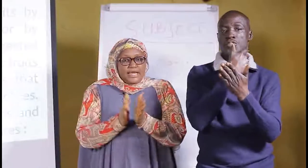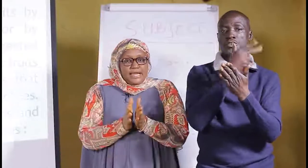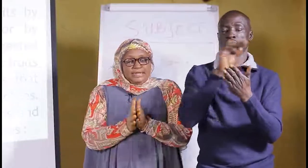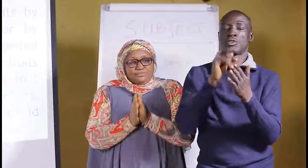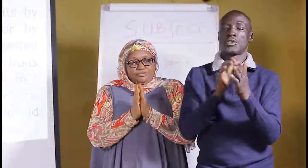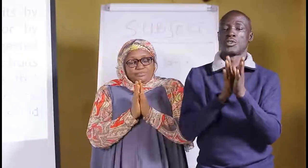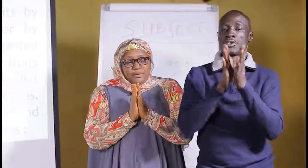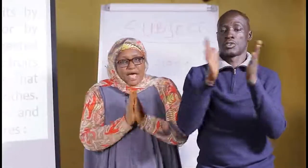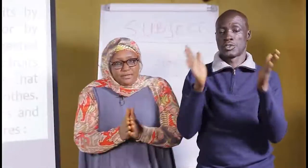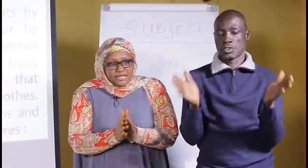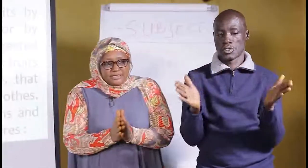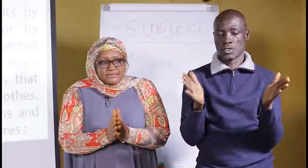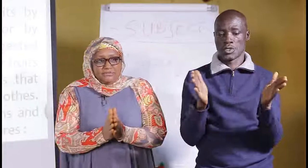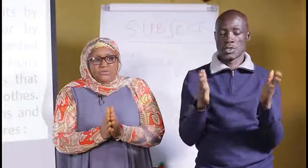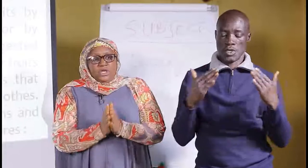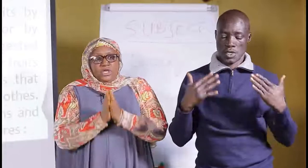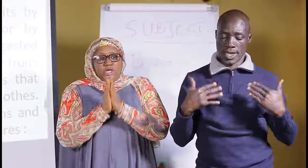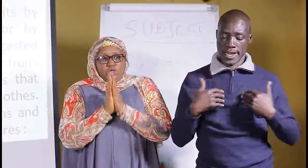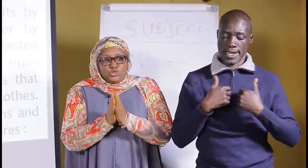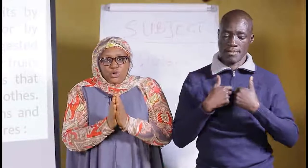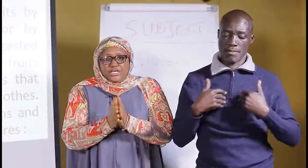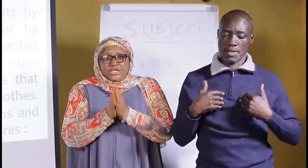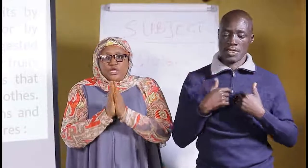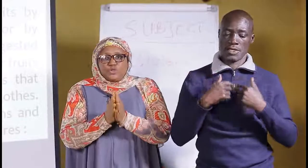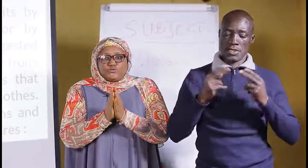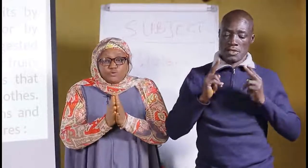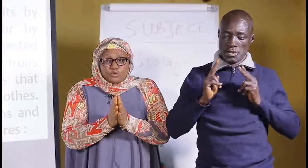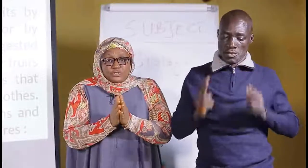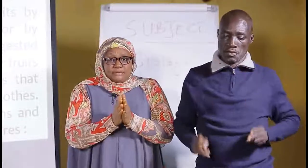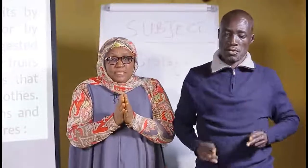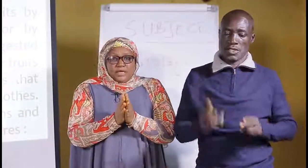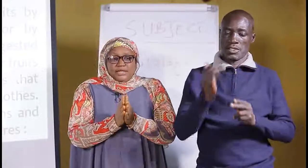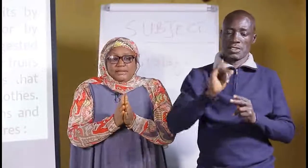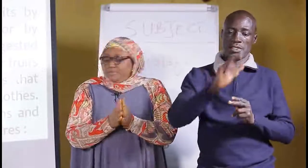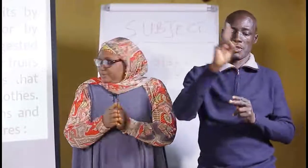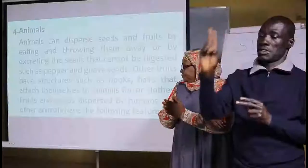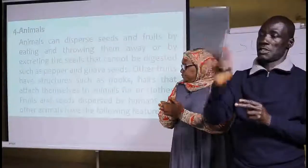So generally, animals, usually they use fruits.